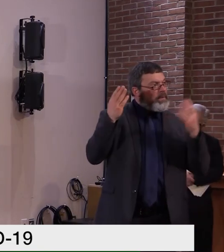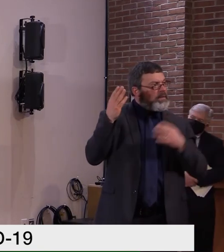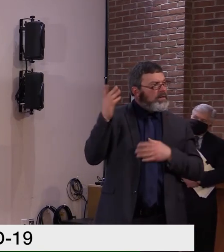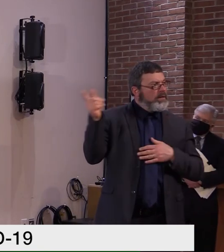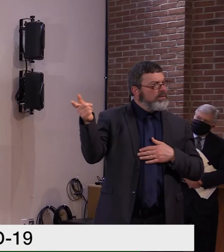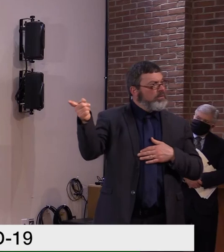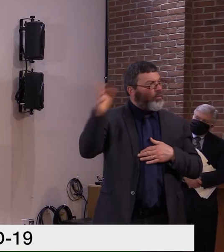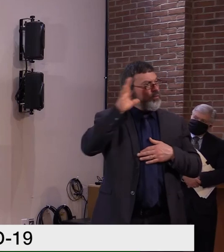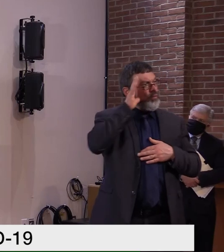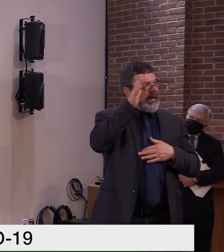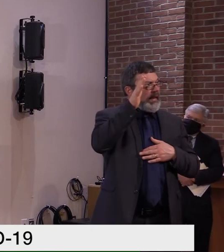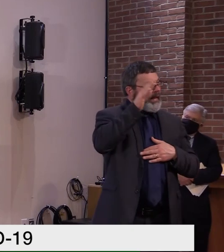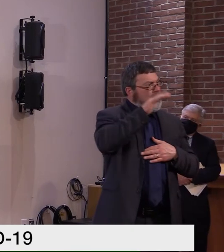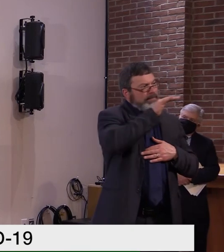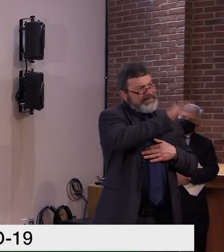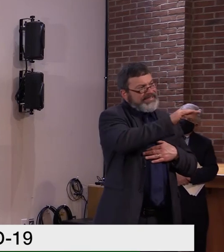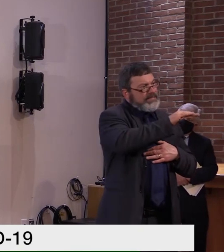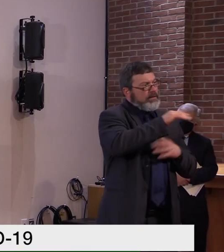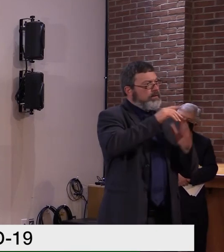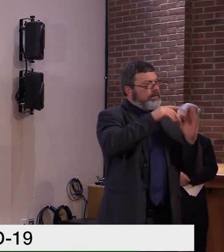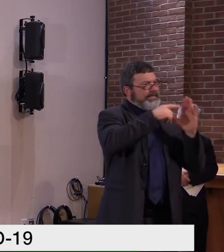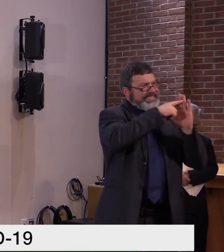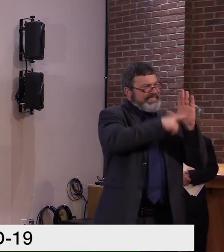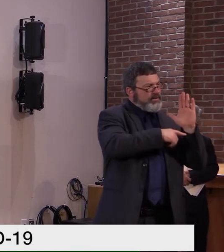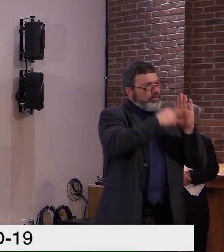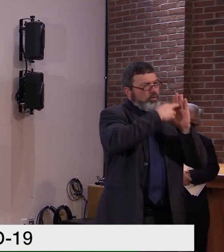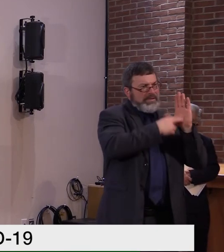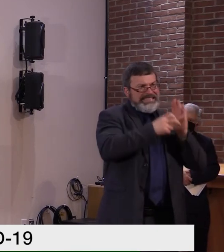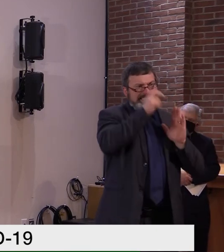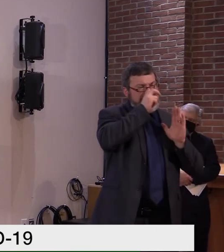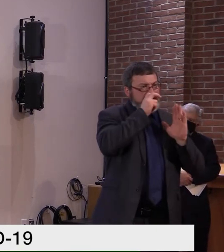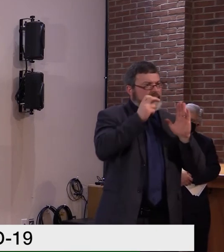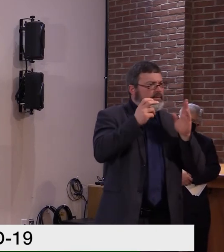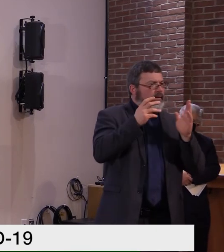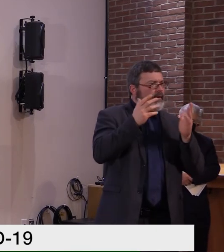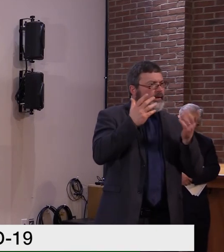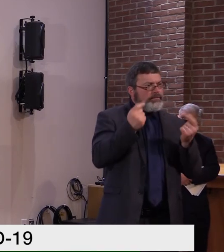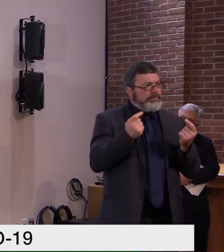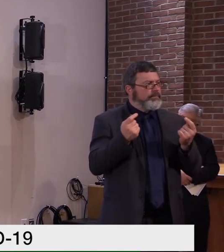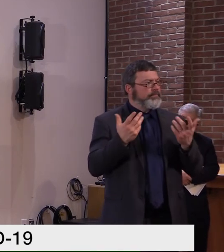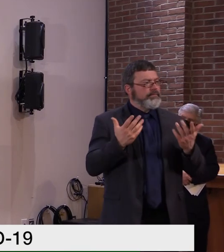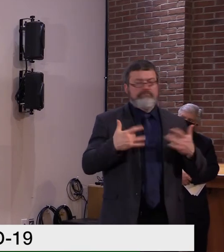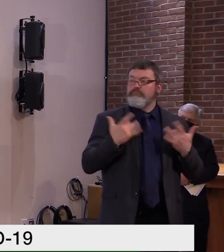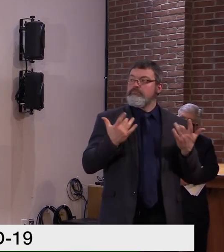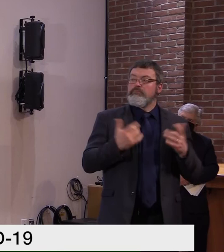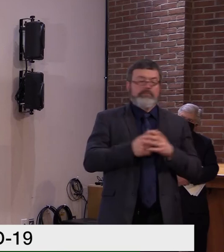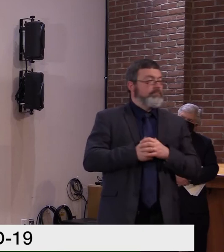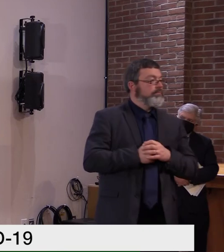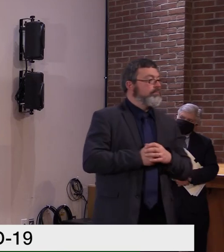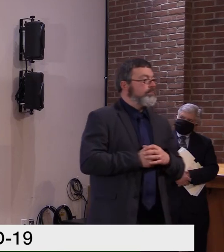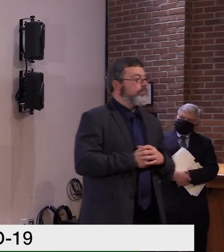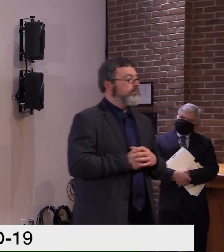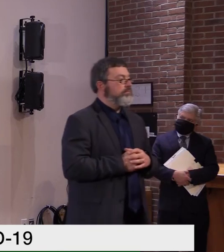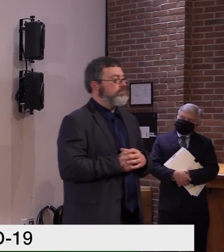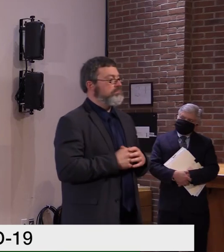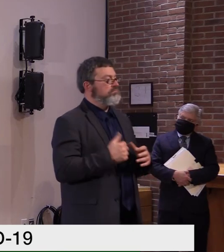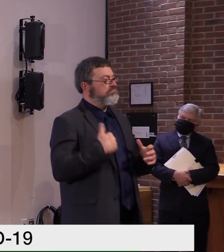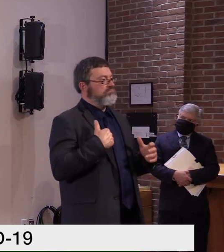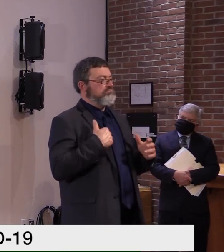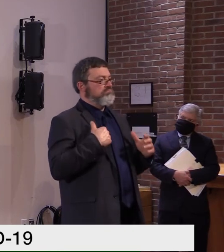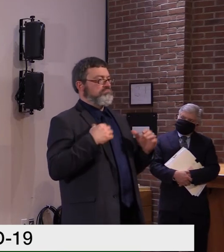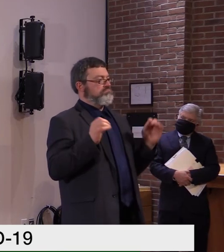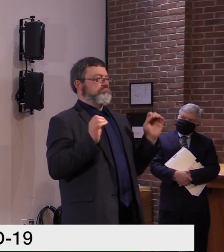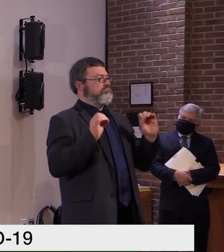made? Yeah, there's no reason for the church to not be holding services based on this public health